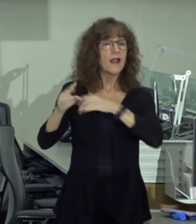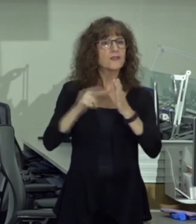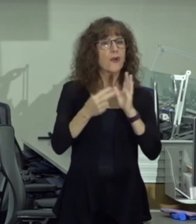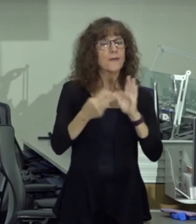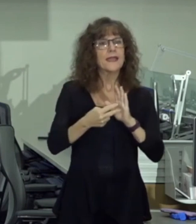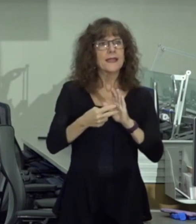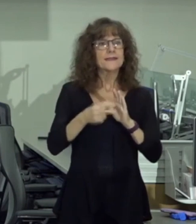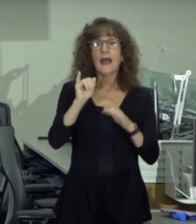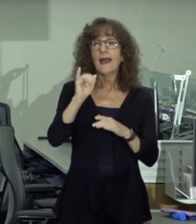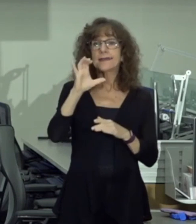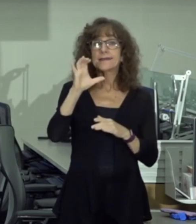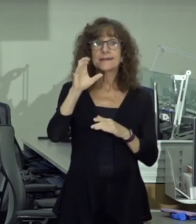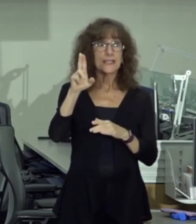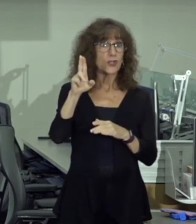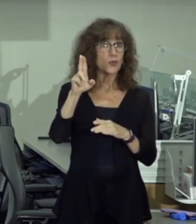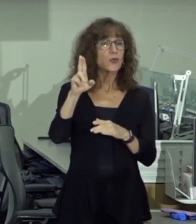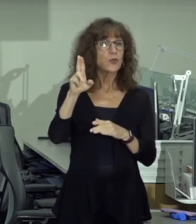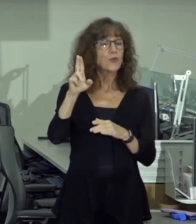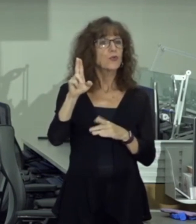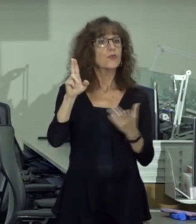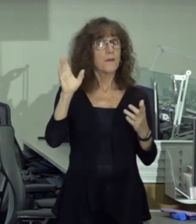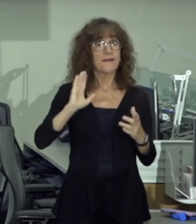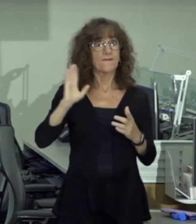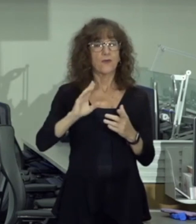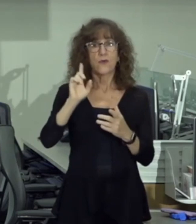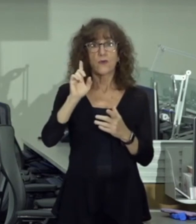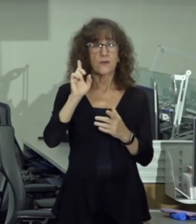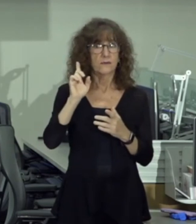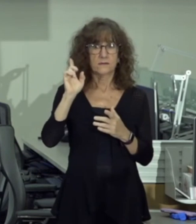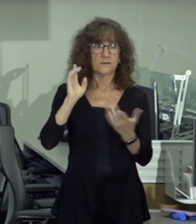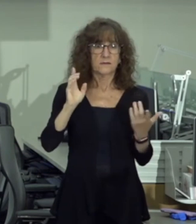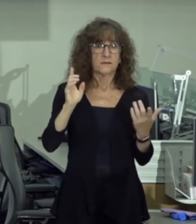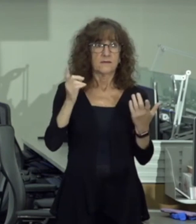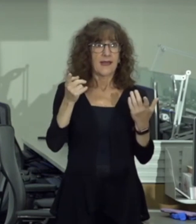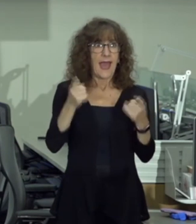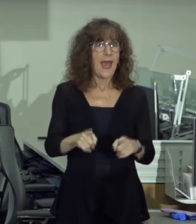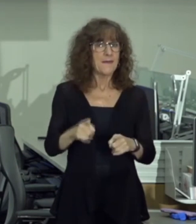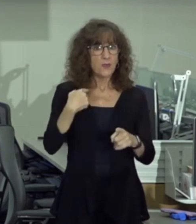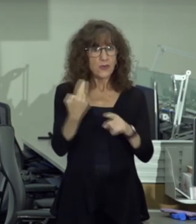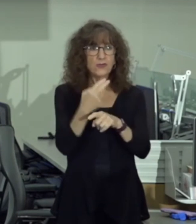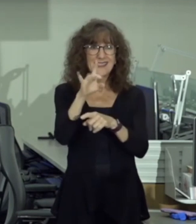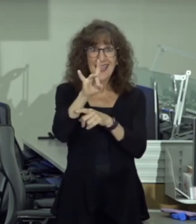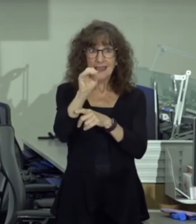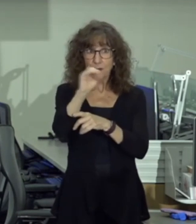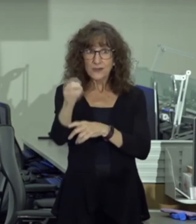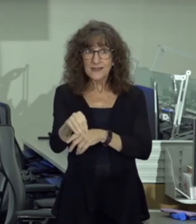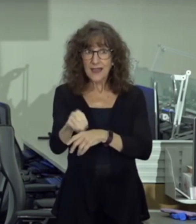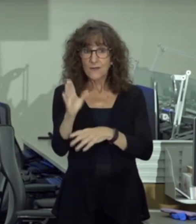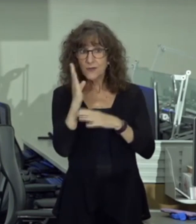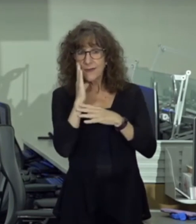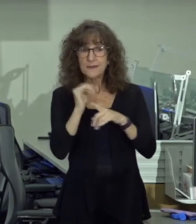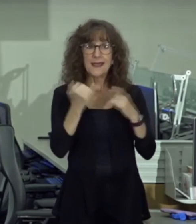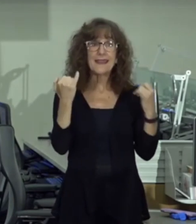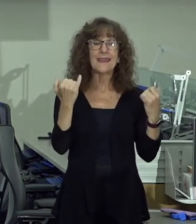the ICU is now down. It was at one point, utilization was up near 80%. We are